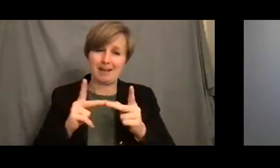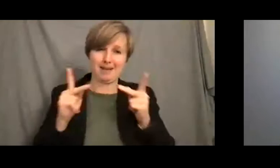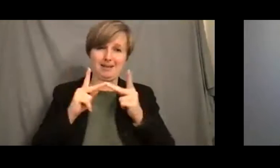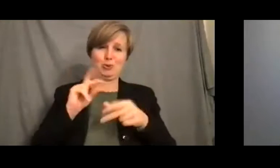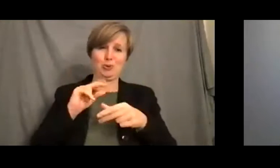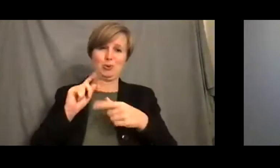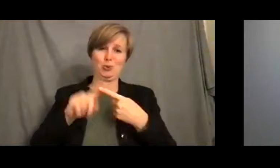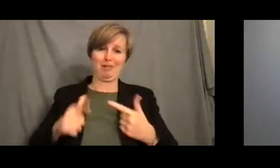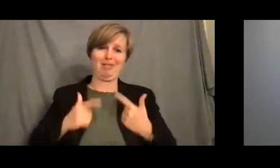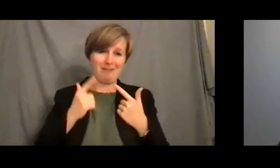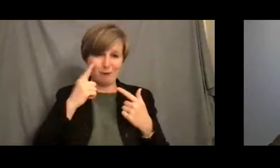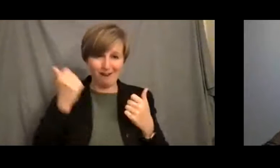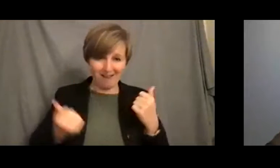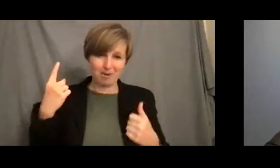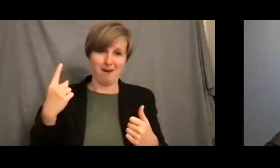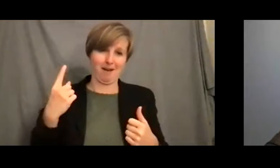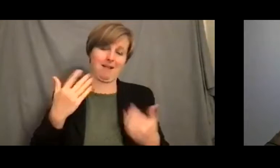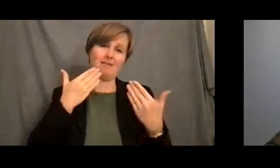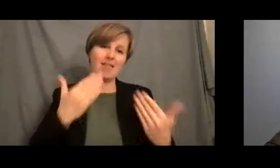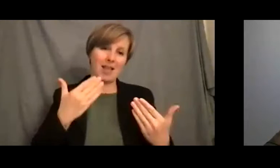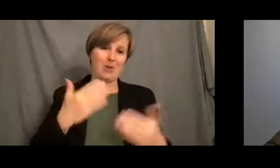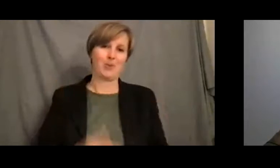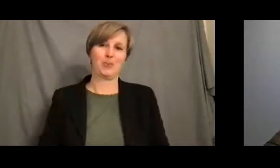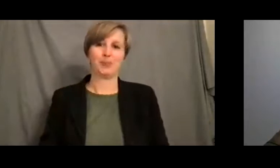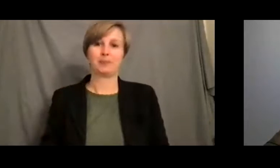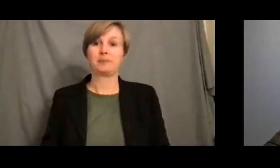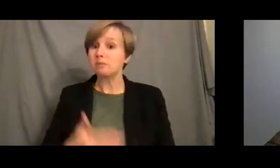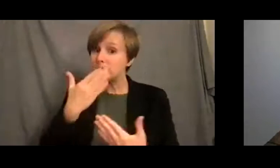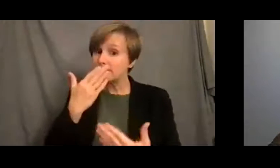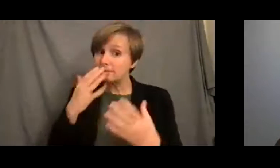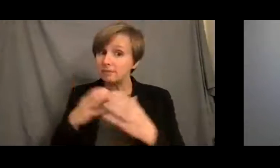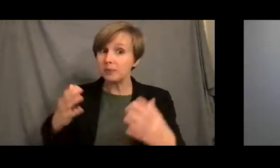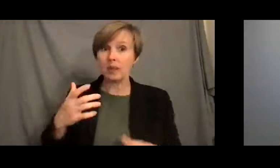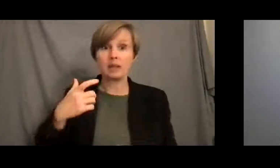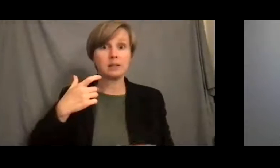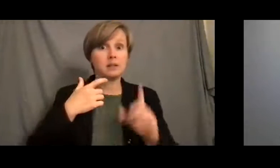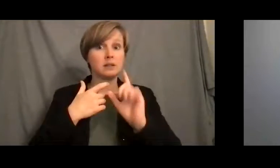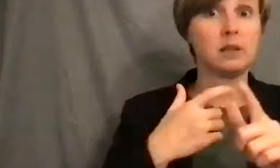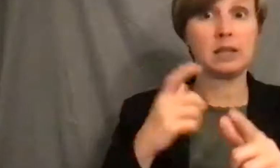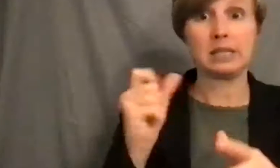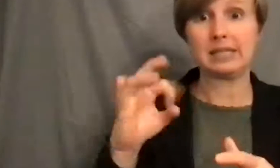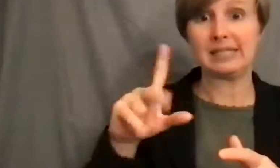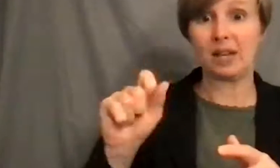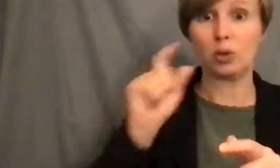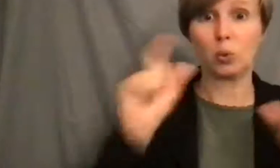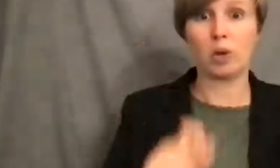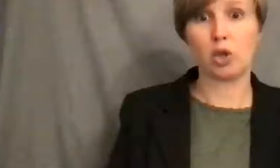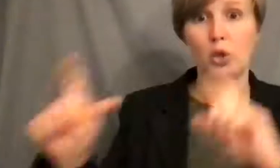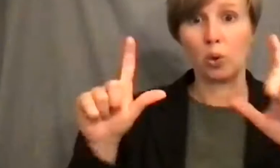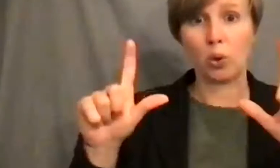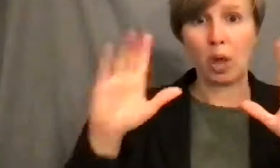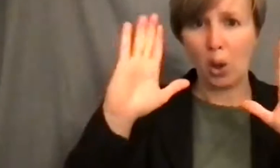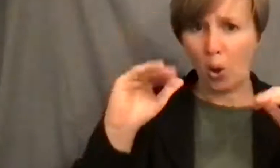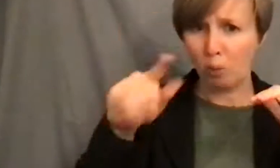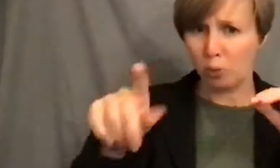thank you again for this opportunity. Thank you so much. And Delegate Sickles, we will queue you up again, and we hope that